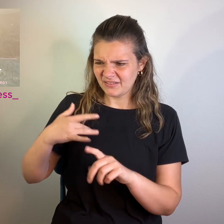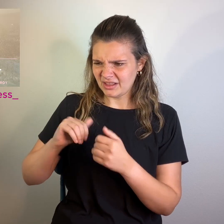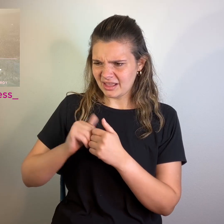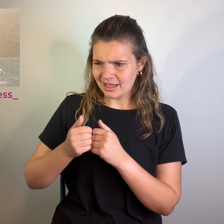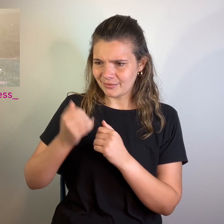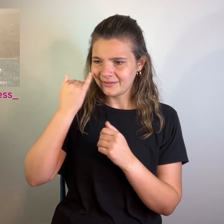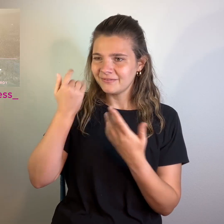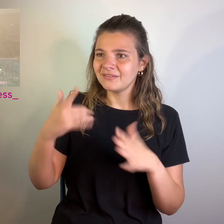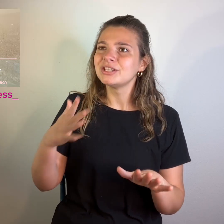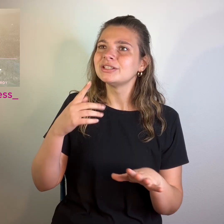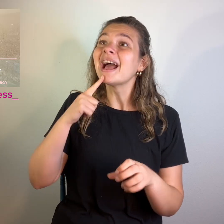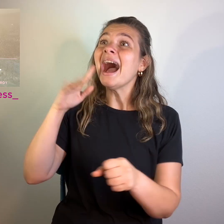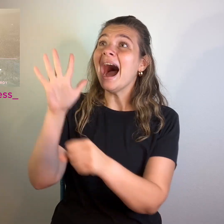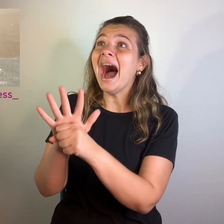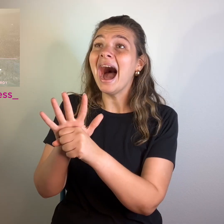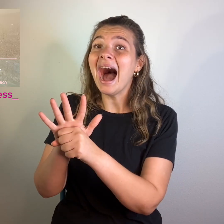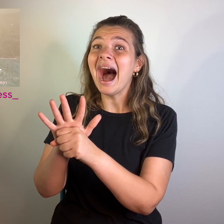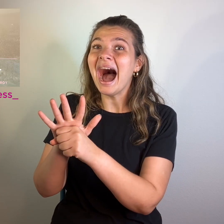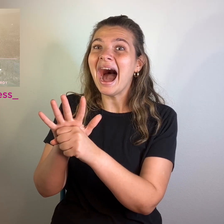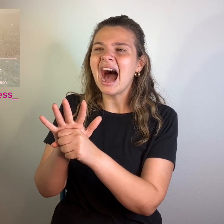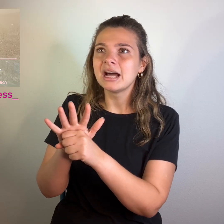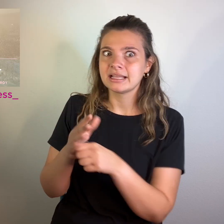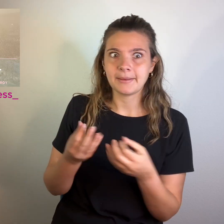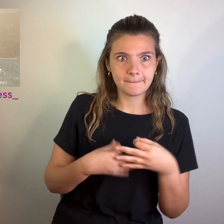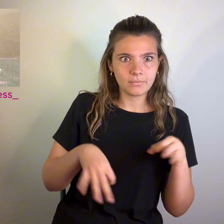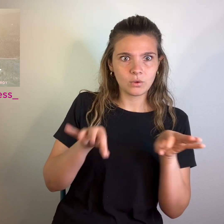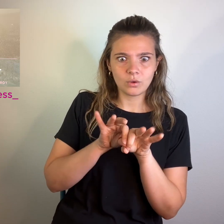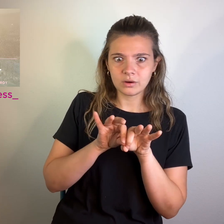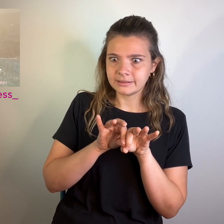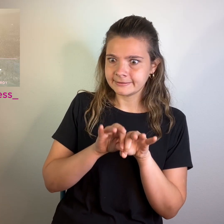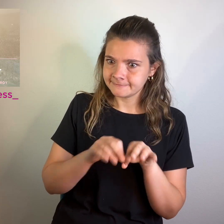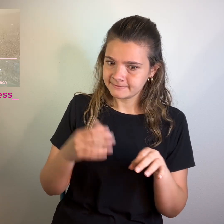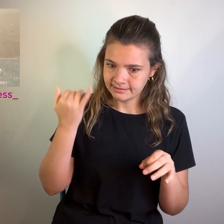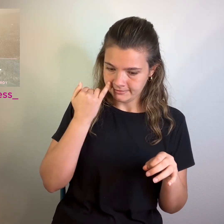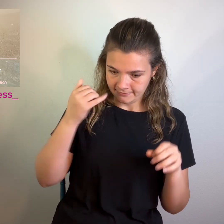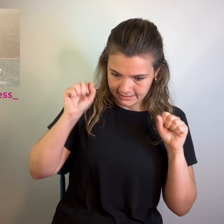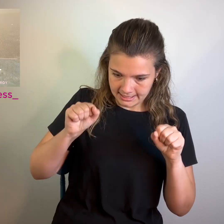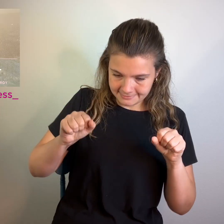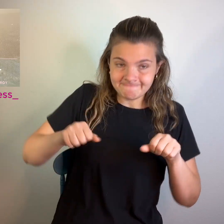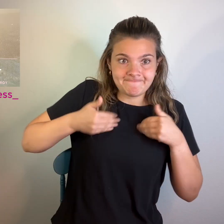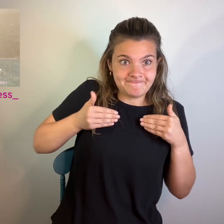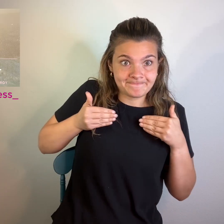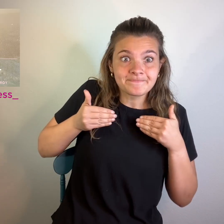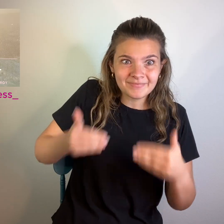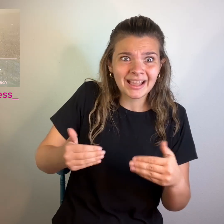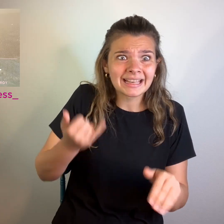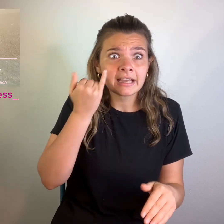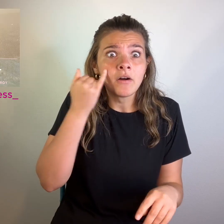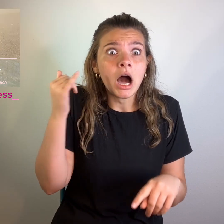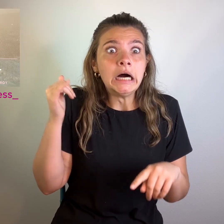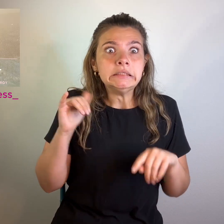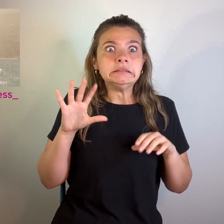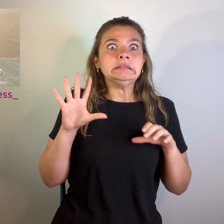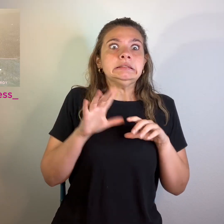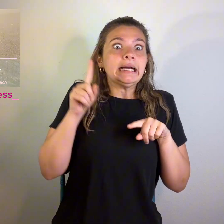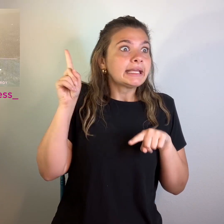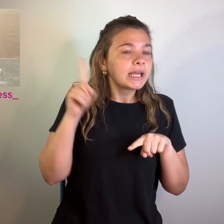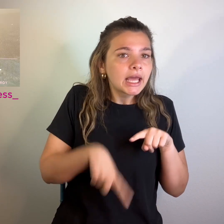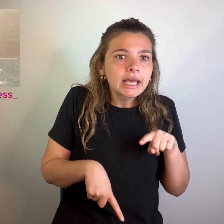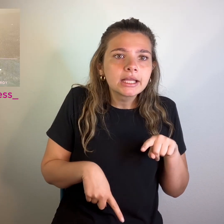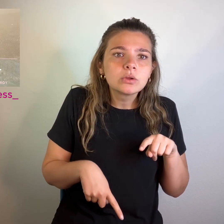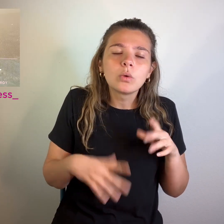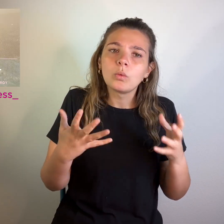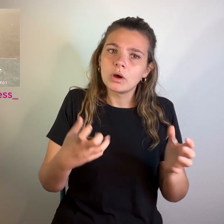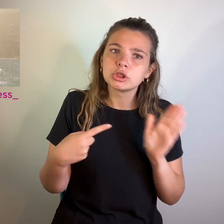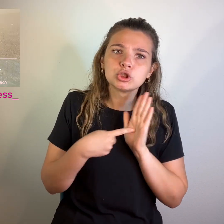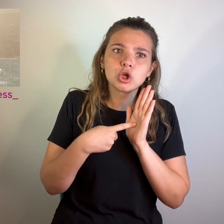somewhere, like, I want to make sure that I'm doing everything in my power to go somewhere. And then if I can't, I also want to show that I